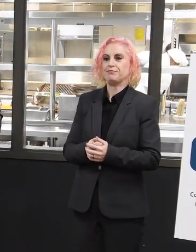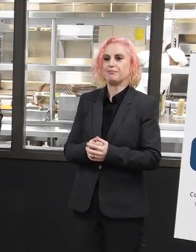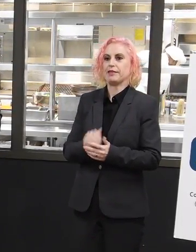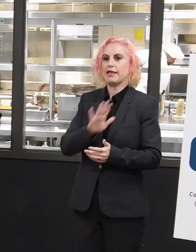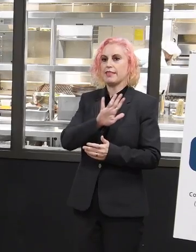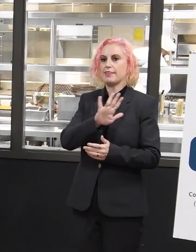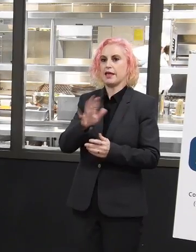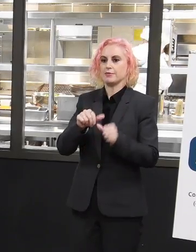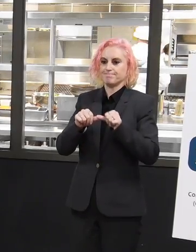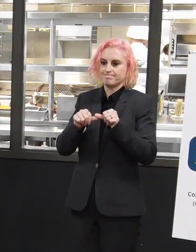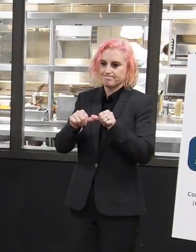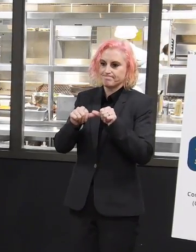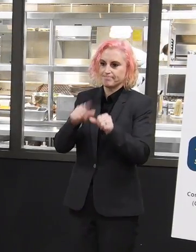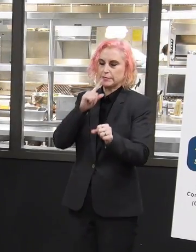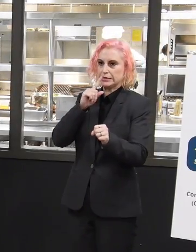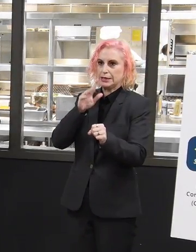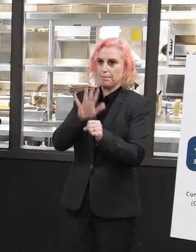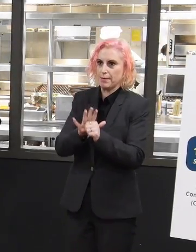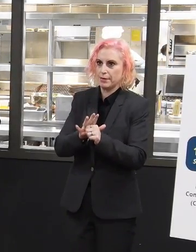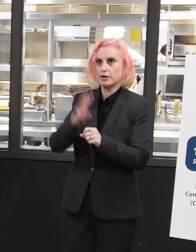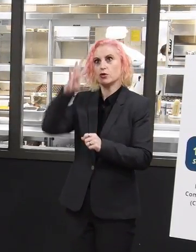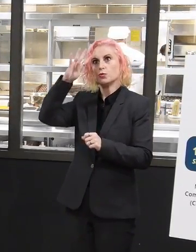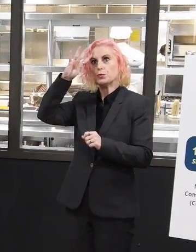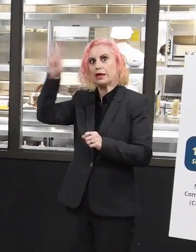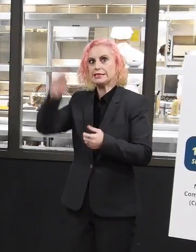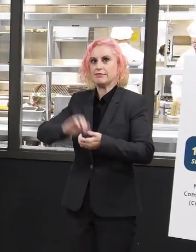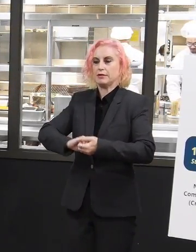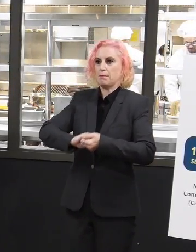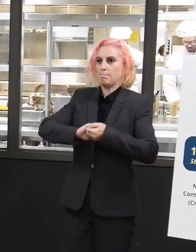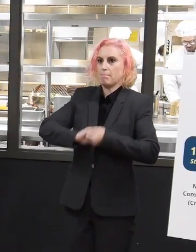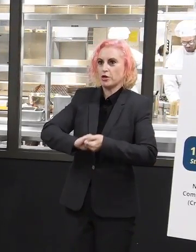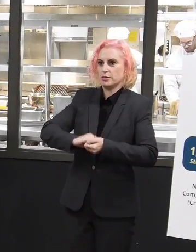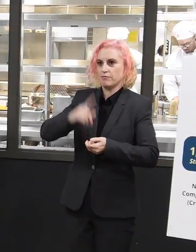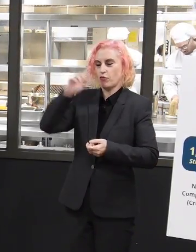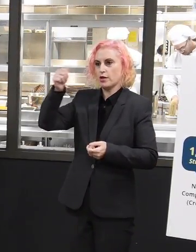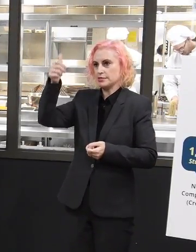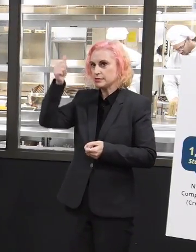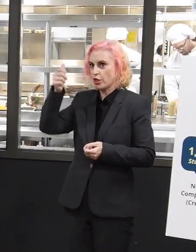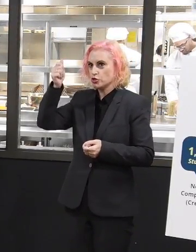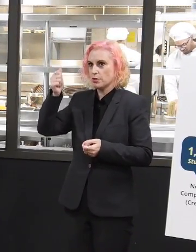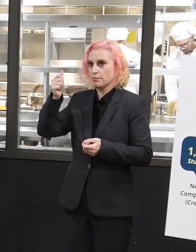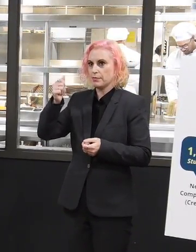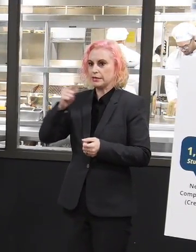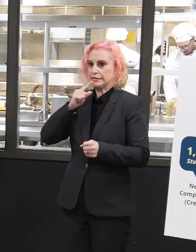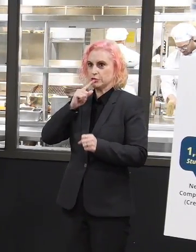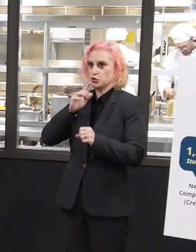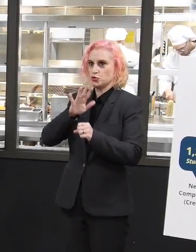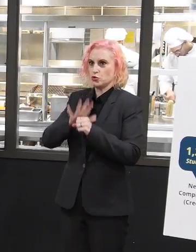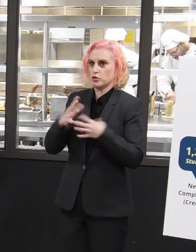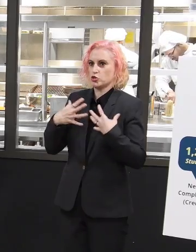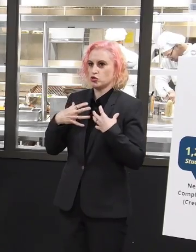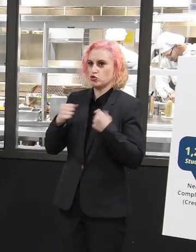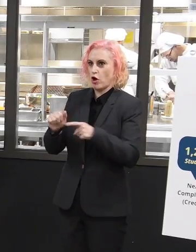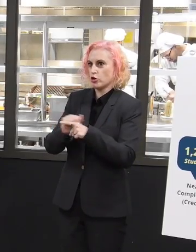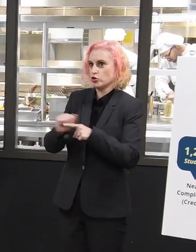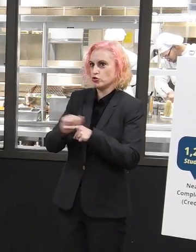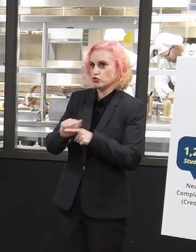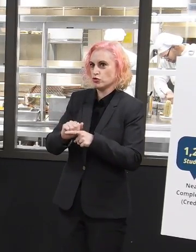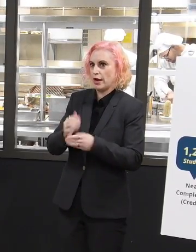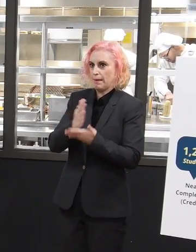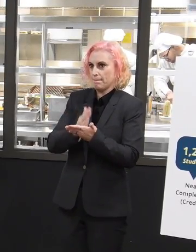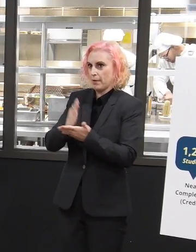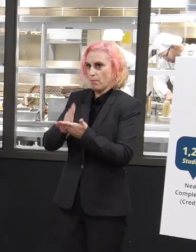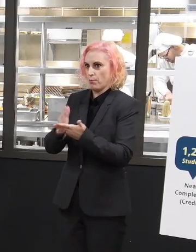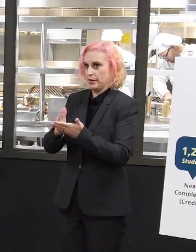Their continued commitment, creativity, and partnership on this scholarship, ensuring that there are strong training components, is something that's